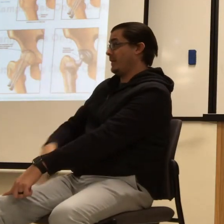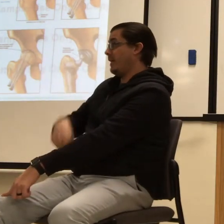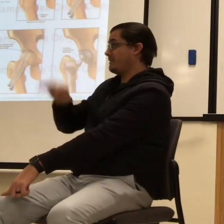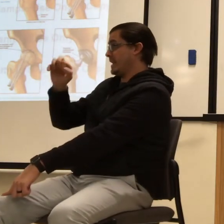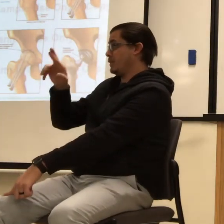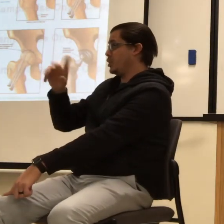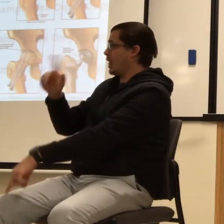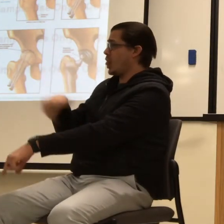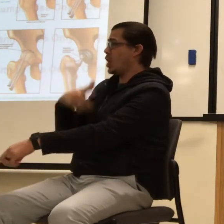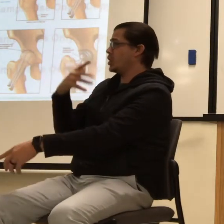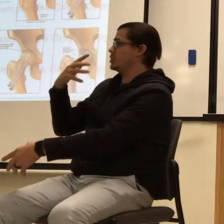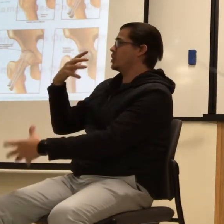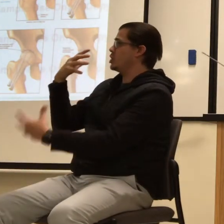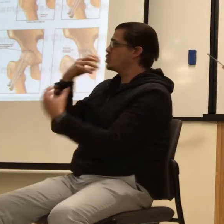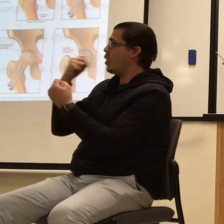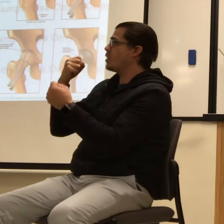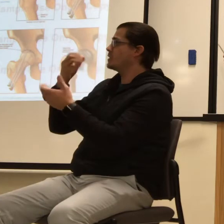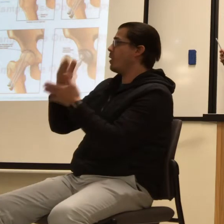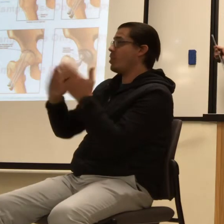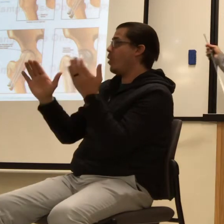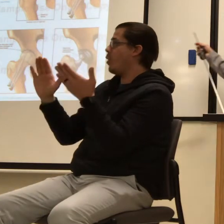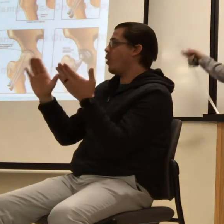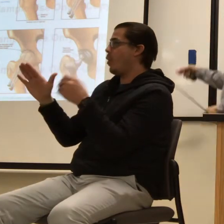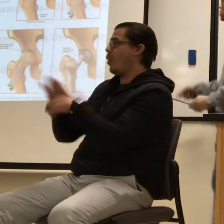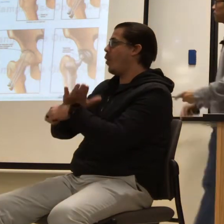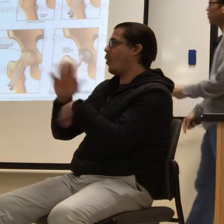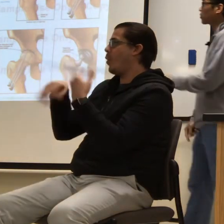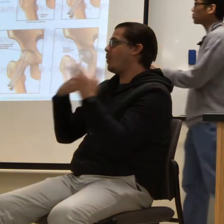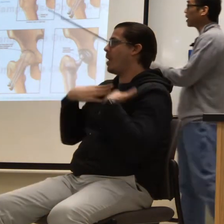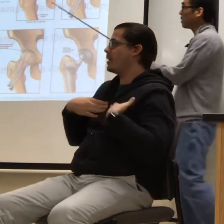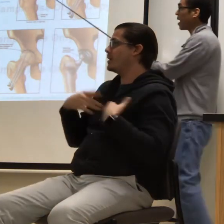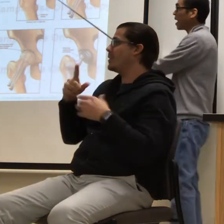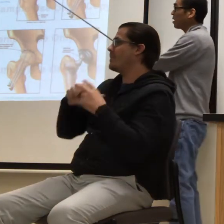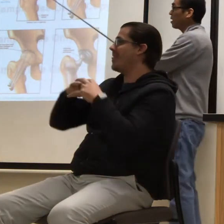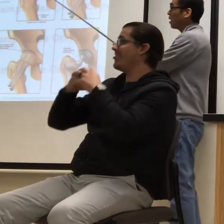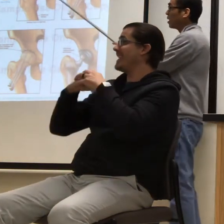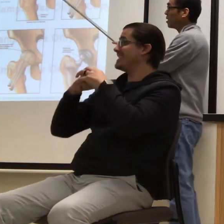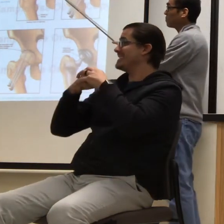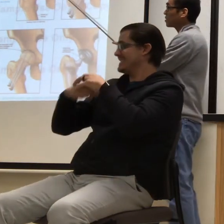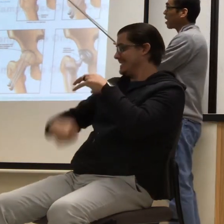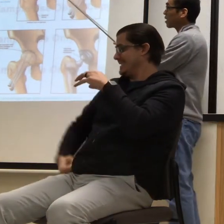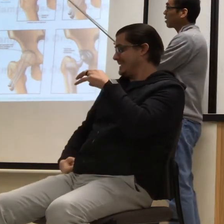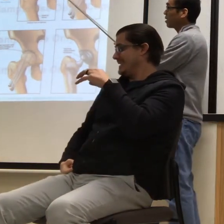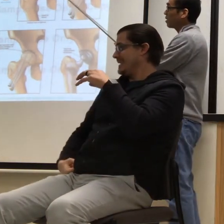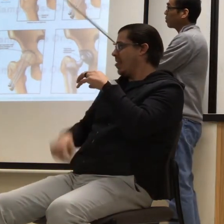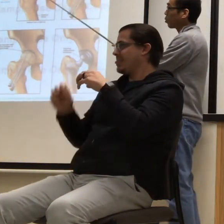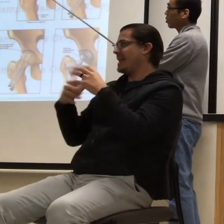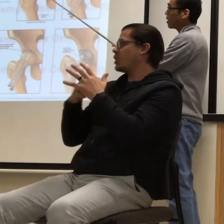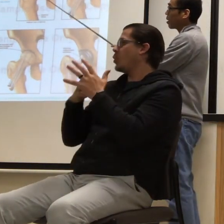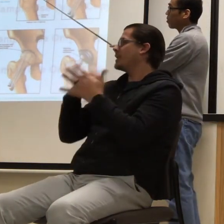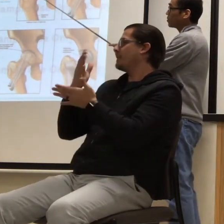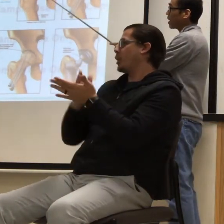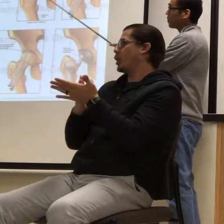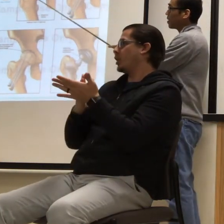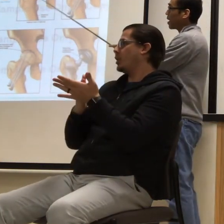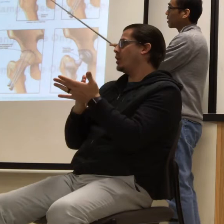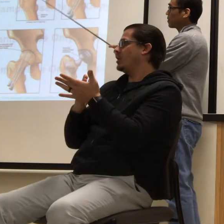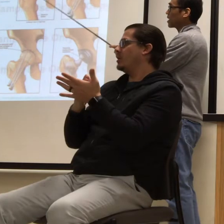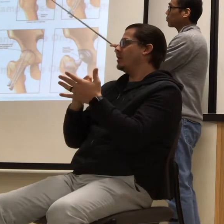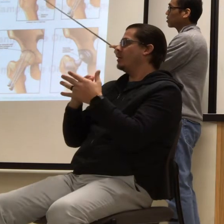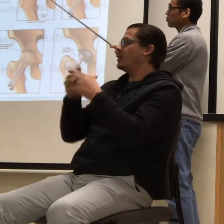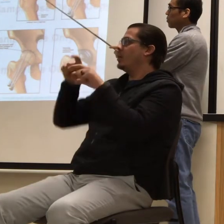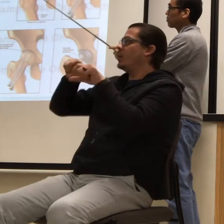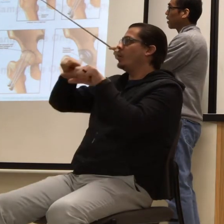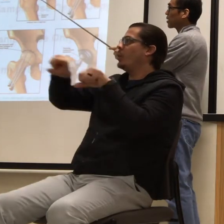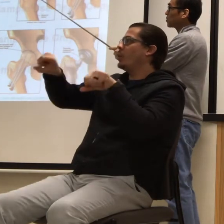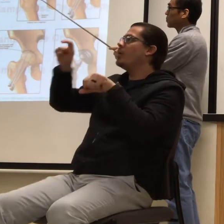part is the neck. You have a rather bulbous, spherical shaped head in a deep socket, but where it narrows at the neck,